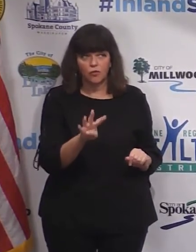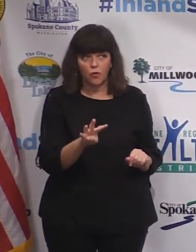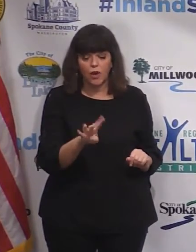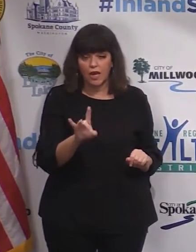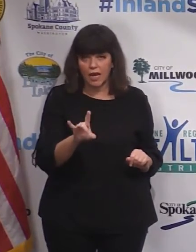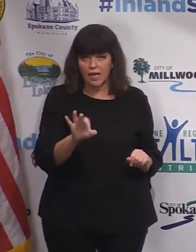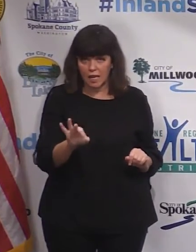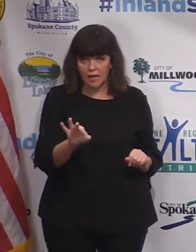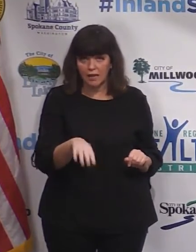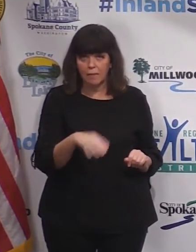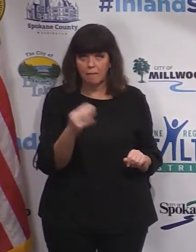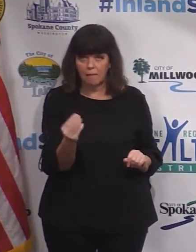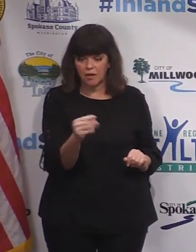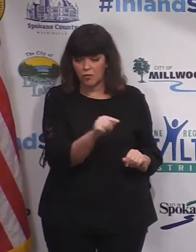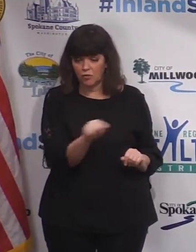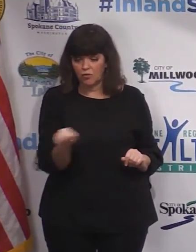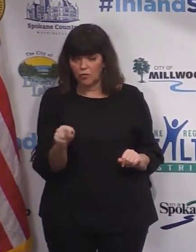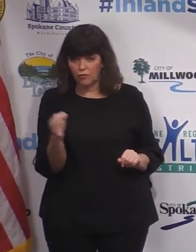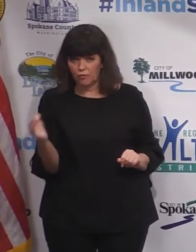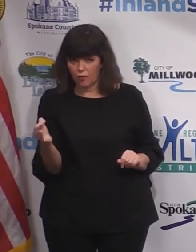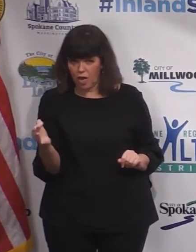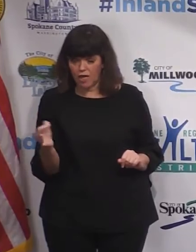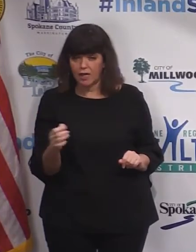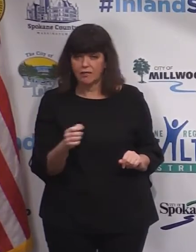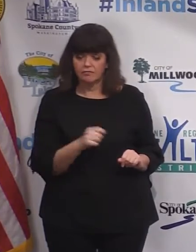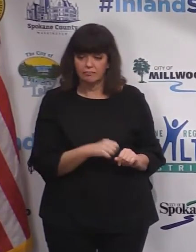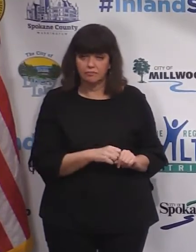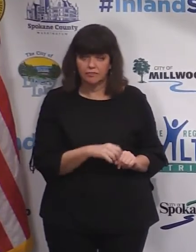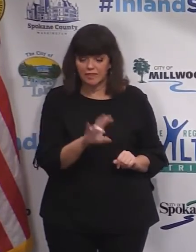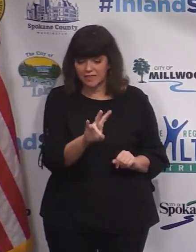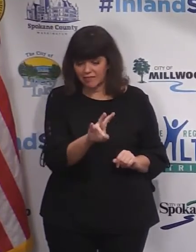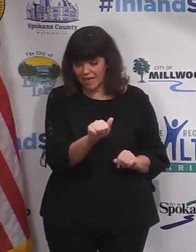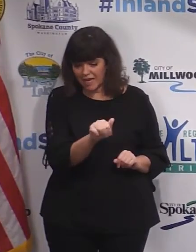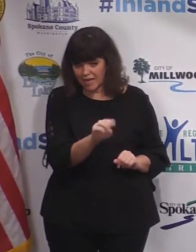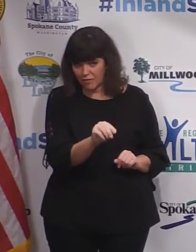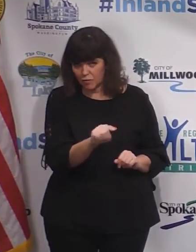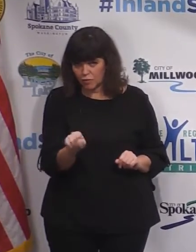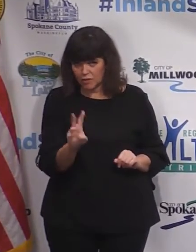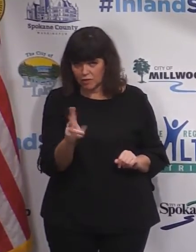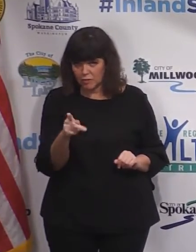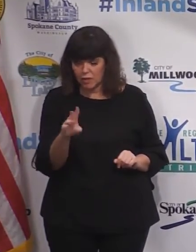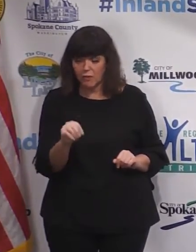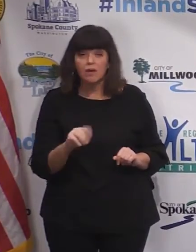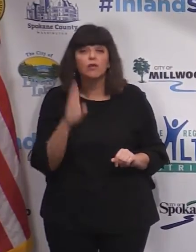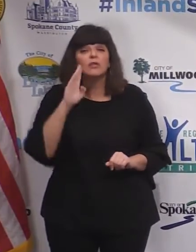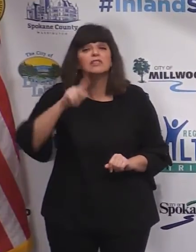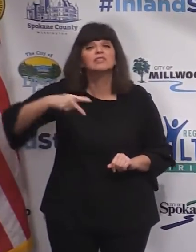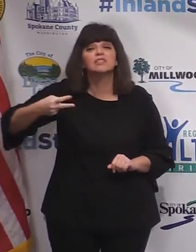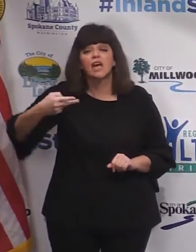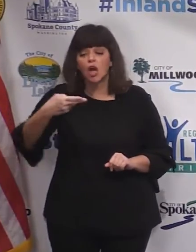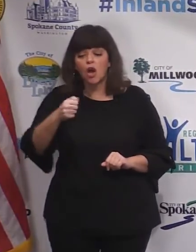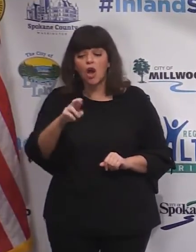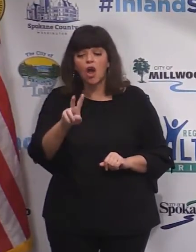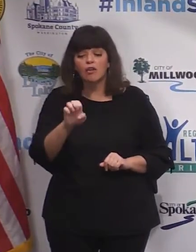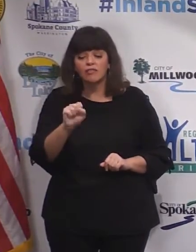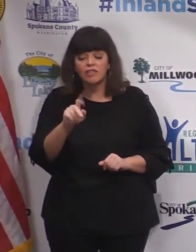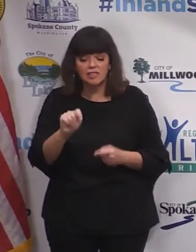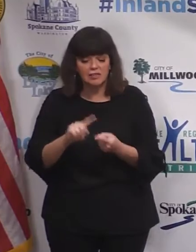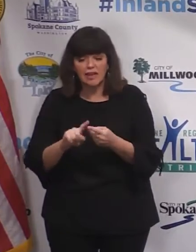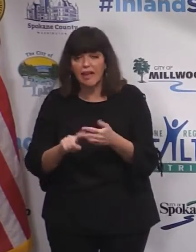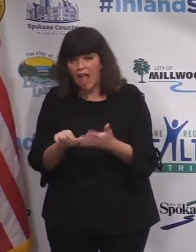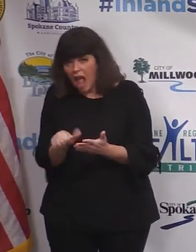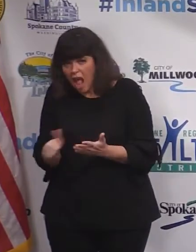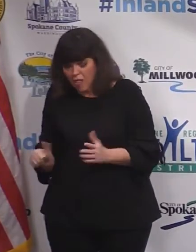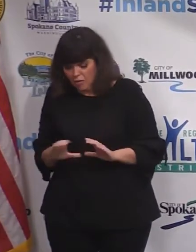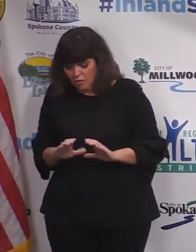509-755-2489, Monday through Friday, 7 a.m. to 6 p.m. Second Harvest, Northwest Harvest, and Food Lifeline also partnered to create a